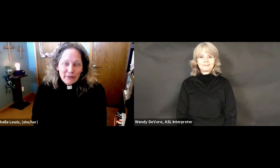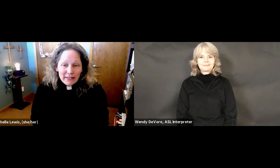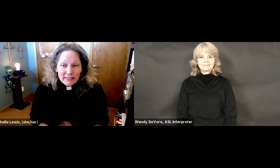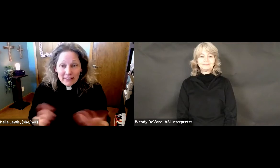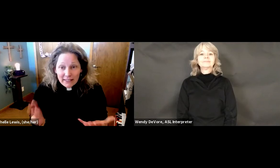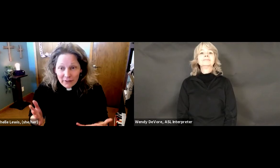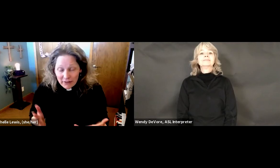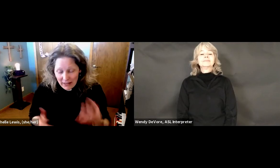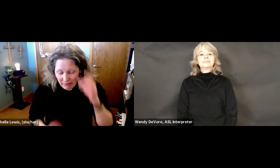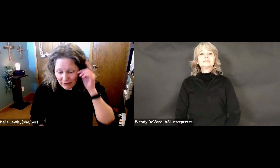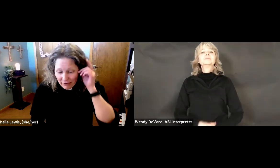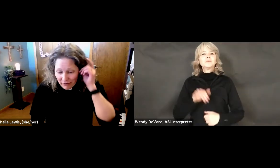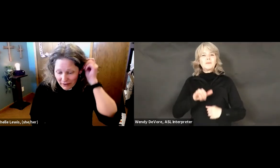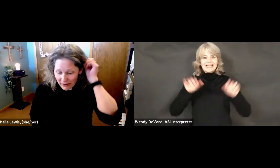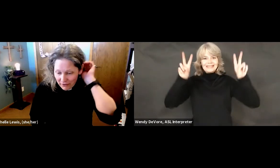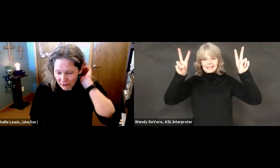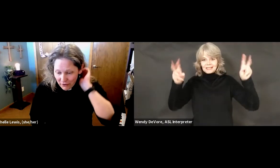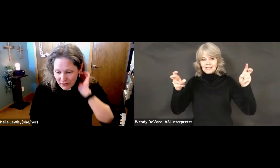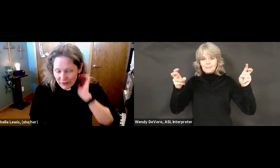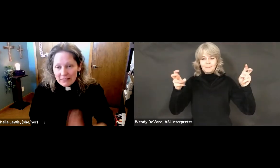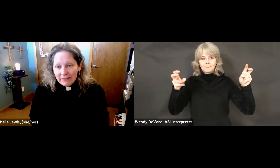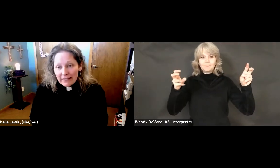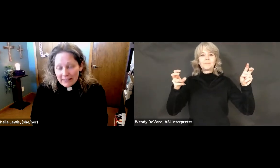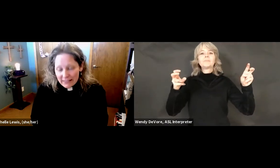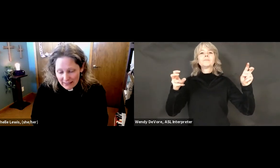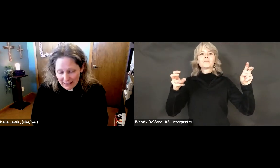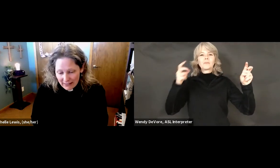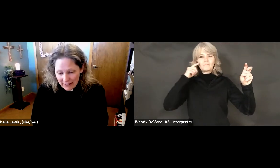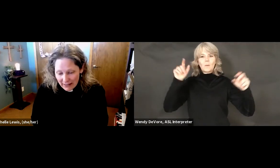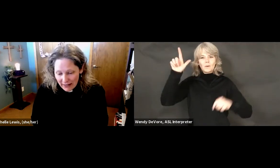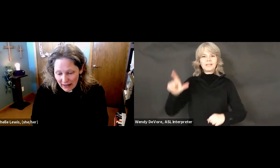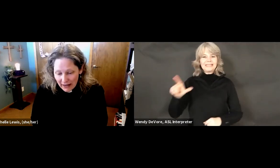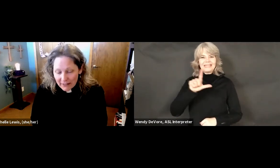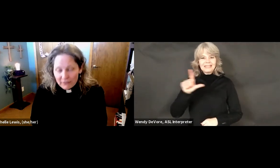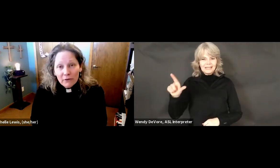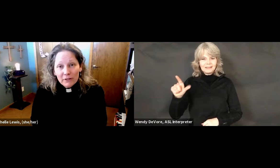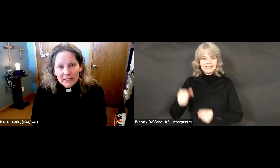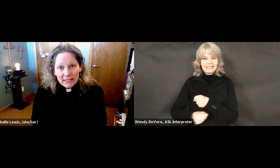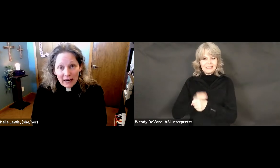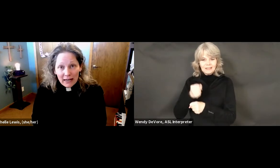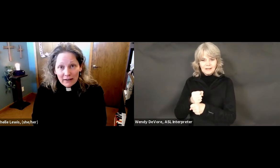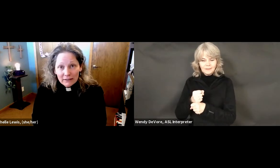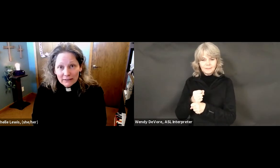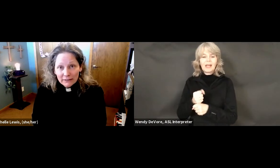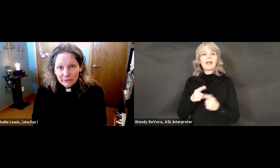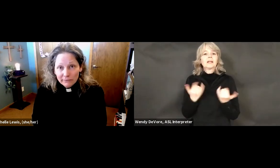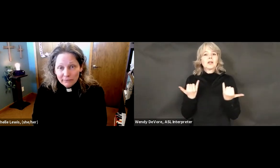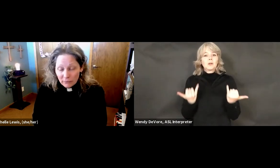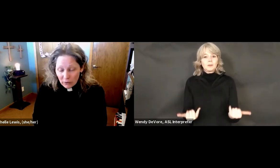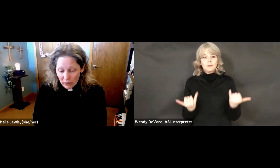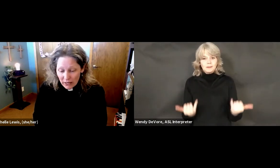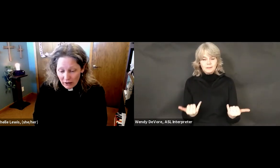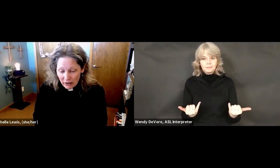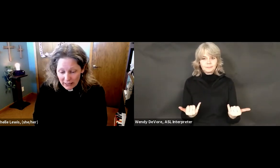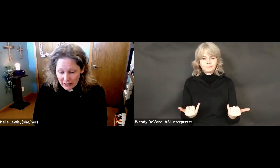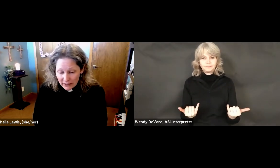So that's our theme for this Lent season. And for today,